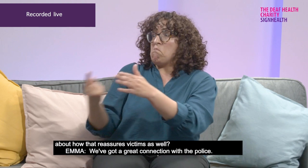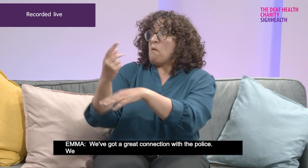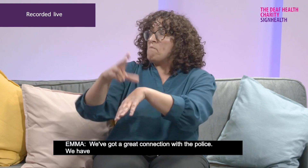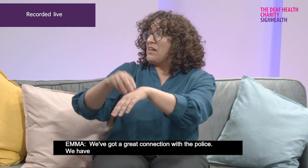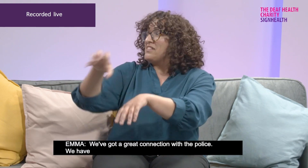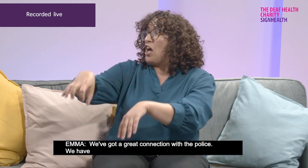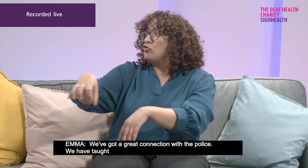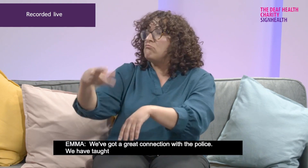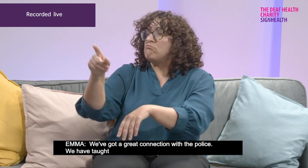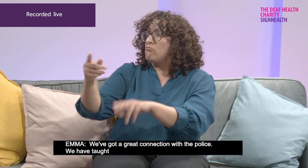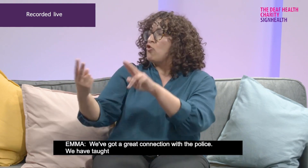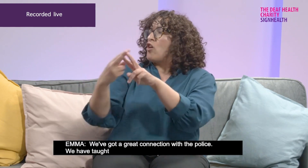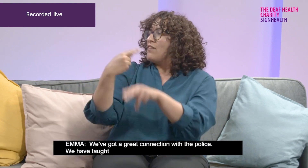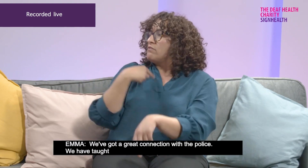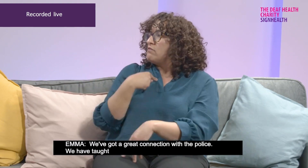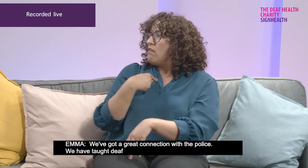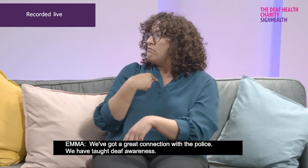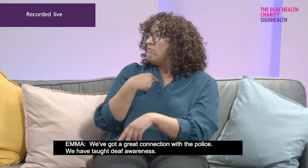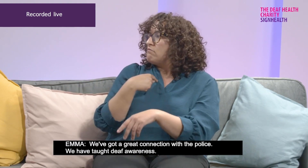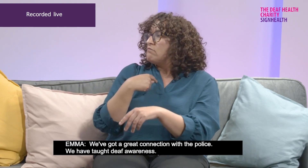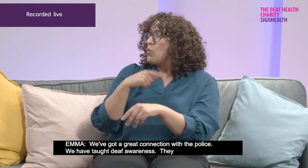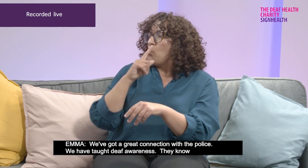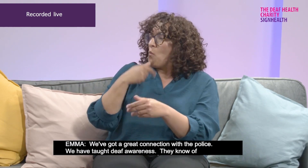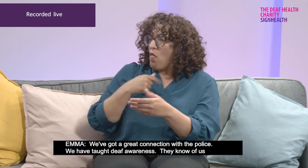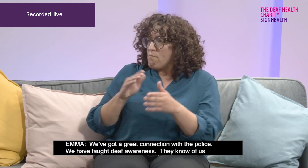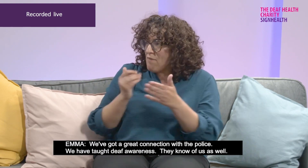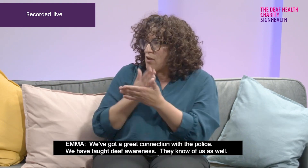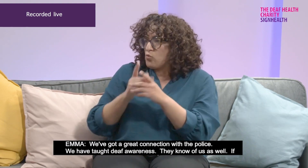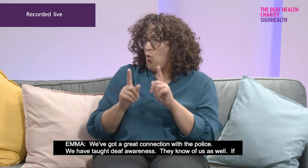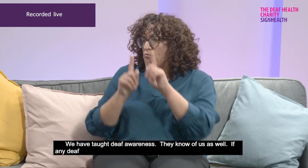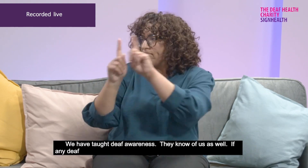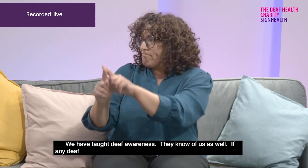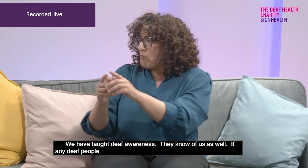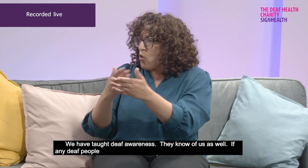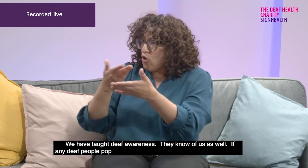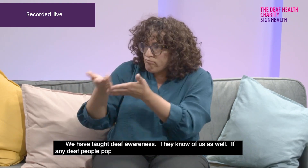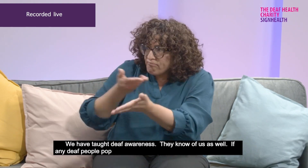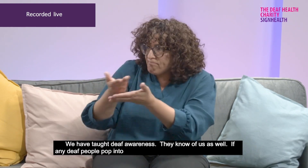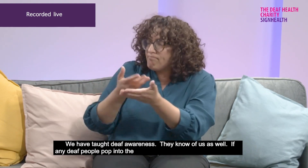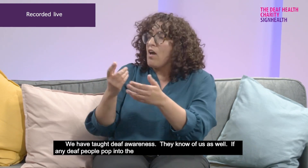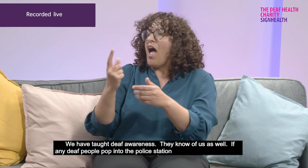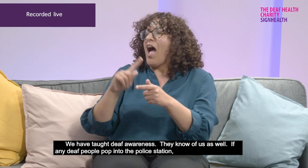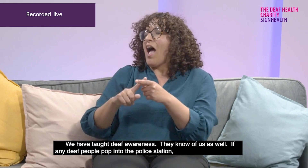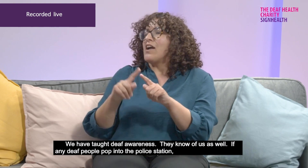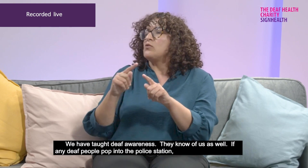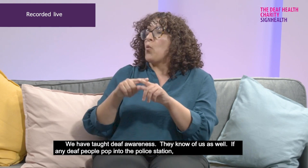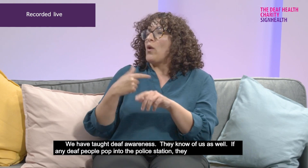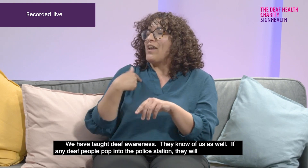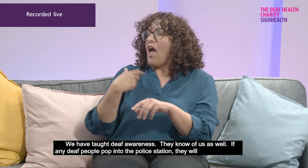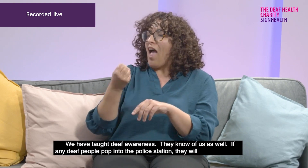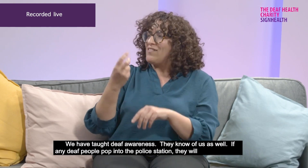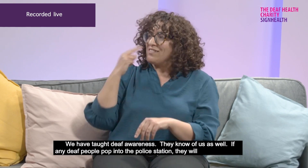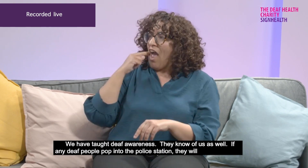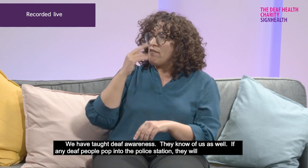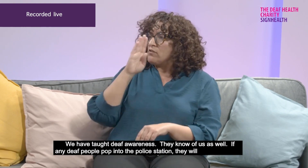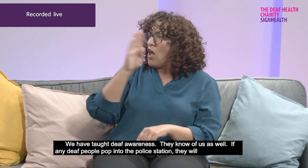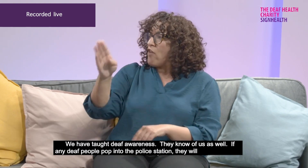We've taught deaf awareness. They know of us as well. If any deaf people sort of pop into the police station, they'll contact